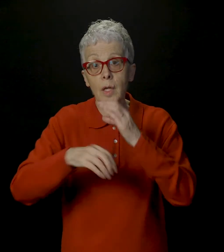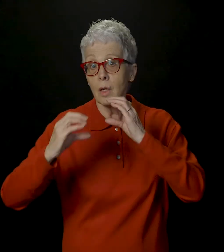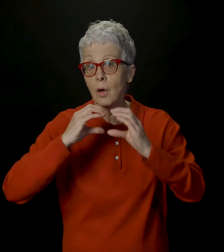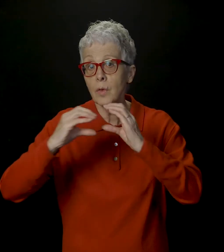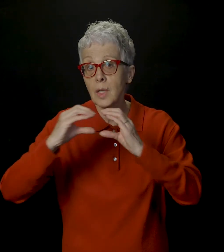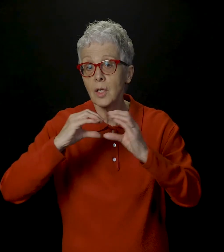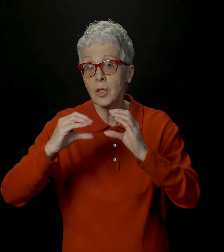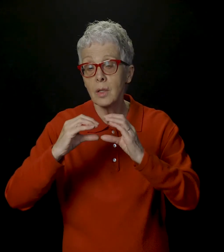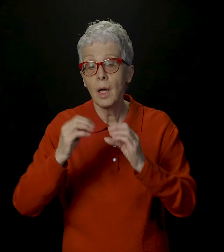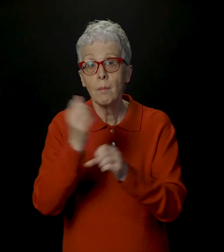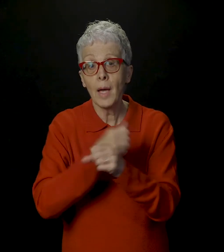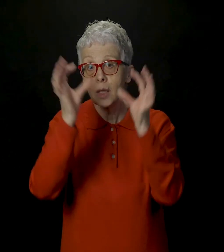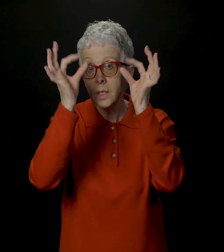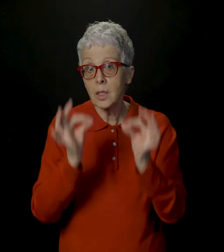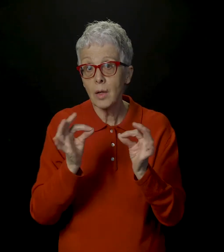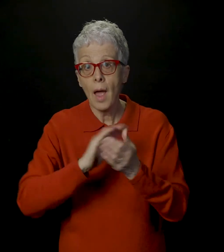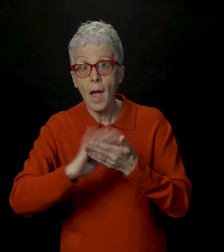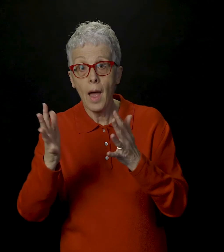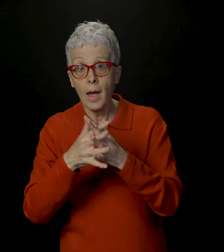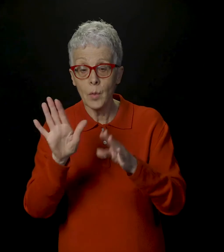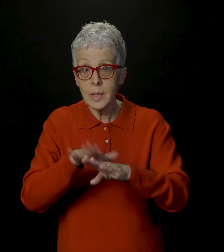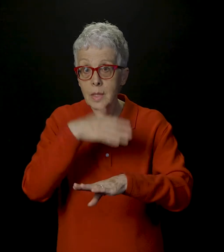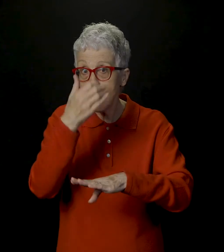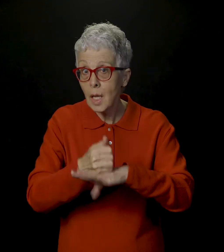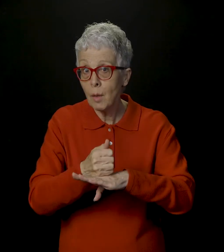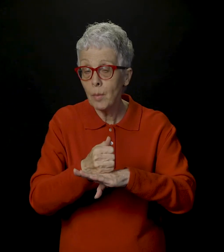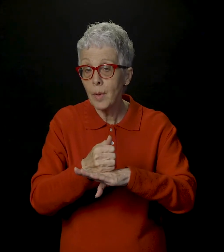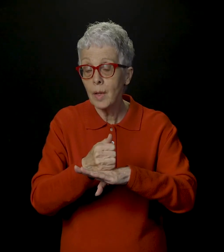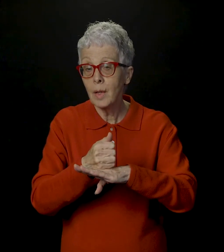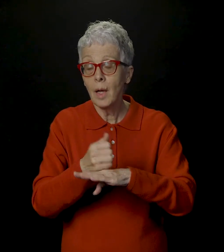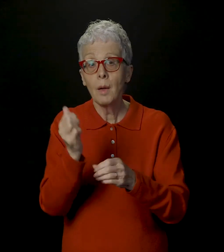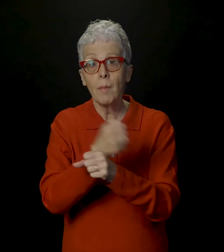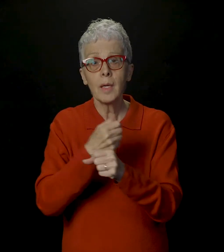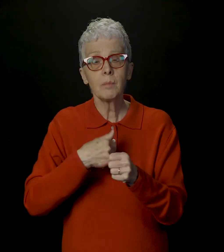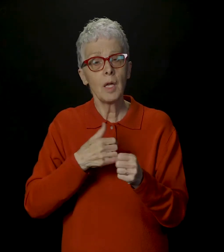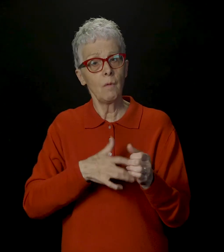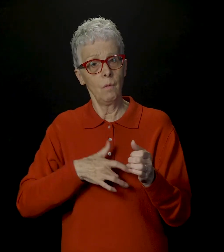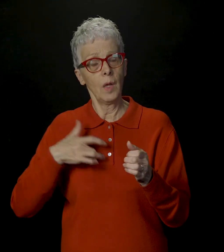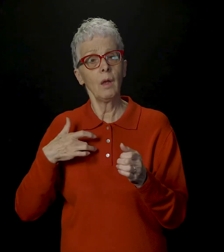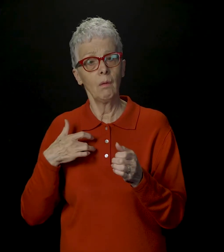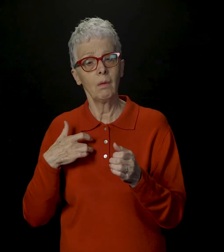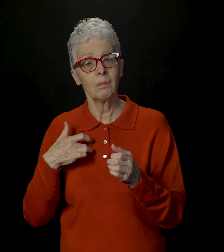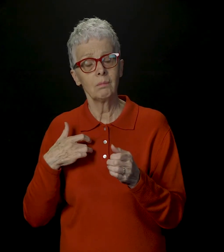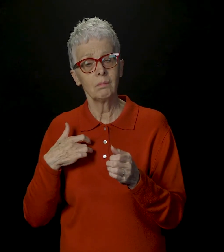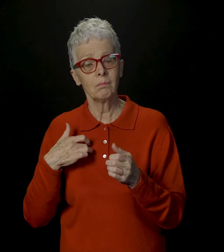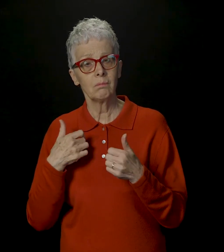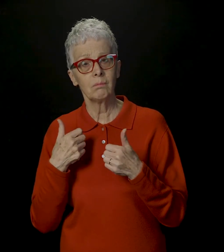Conversations Where it comes to Making decisions With how we set things up And all that Makes me feel Yeah